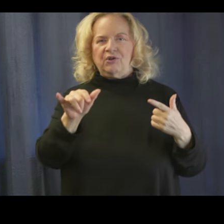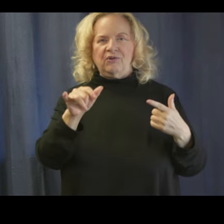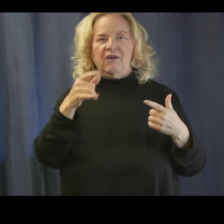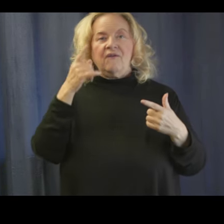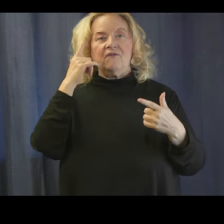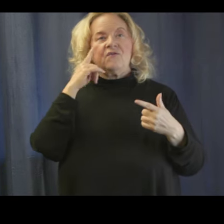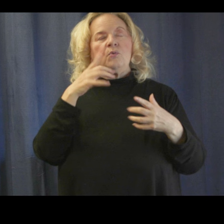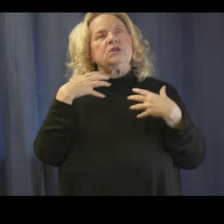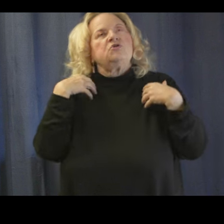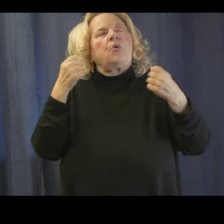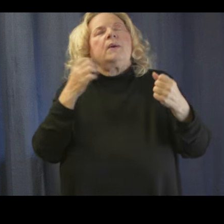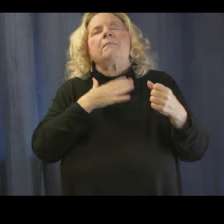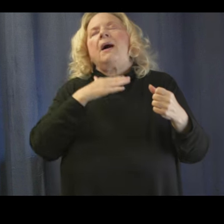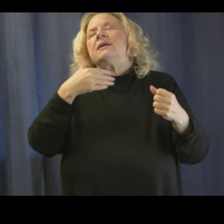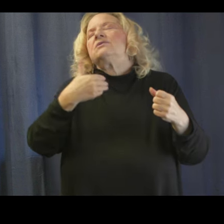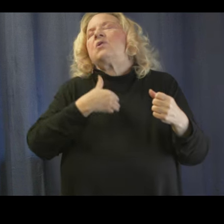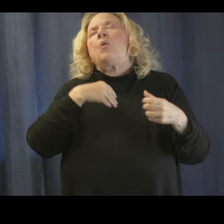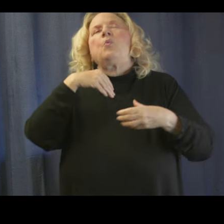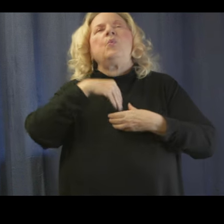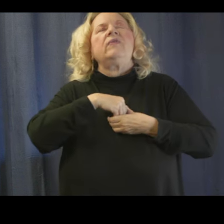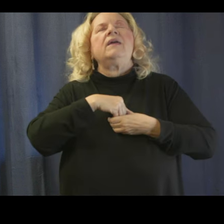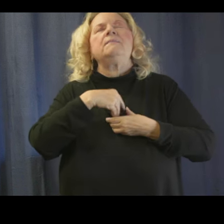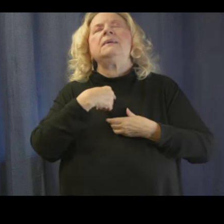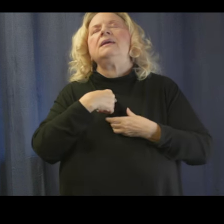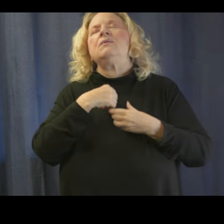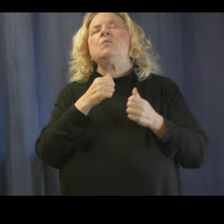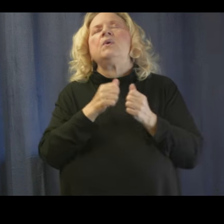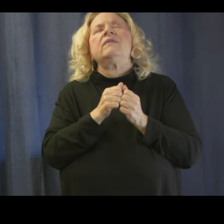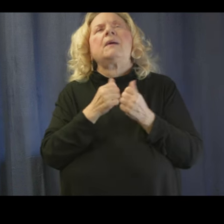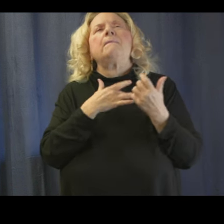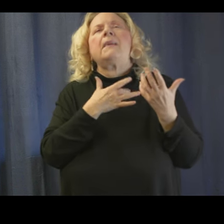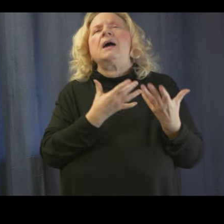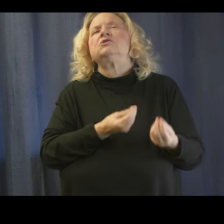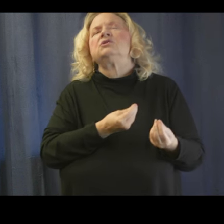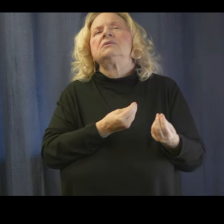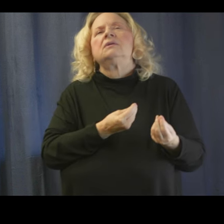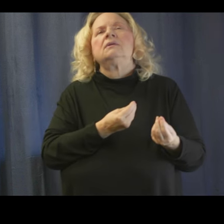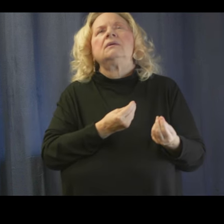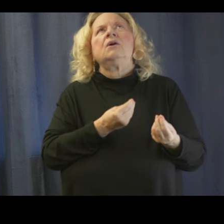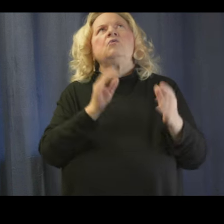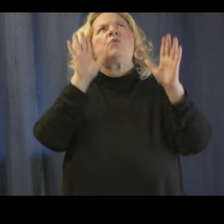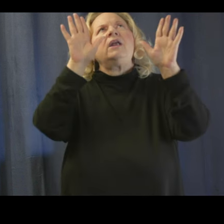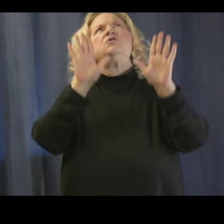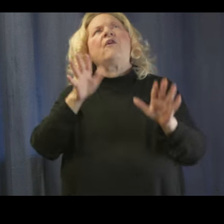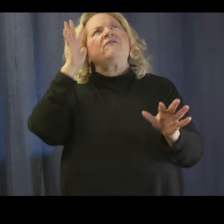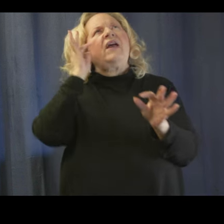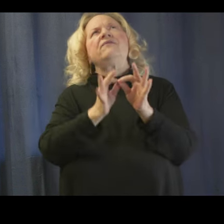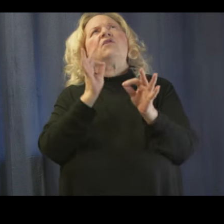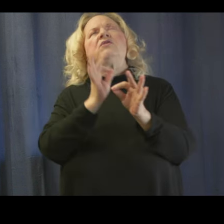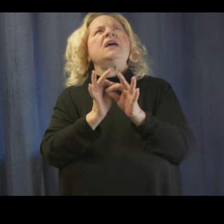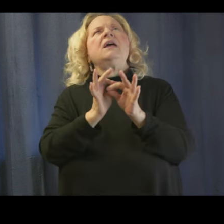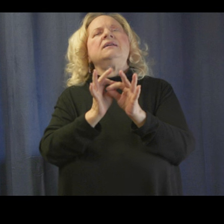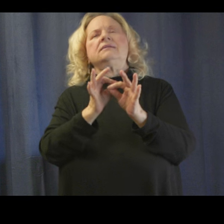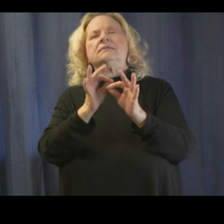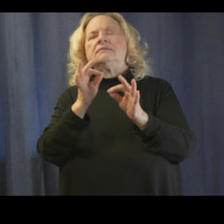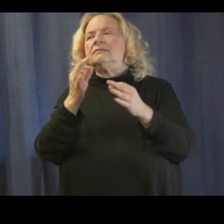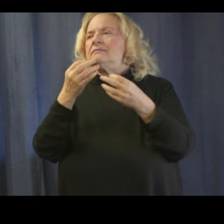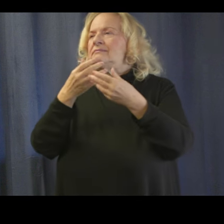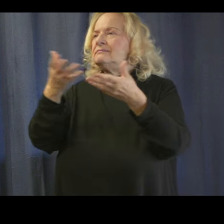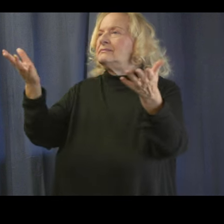King, living and eternal, for restoring my soul within me with compassion. Great is